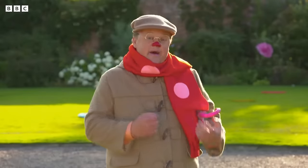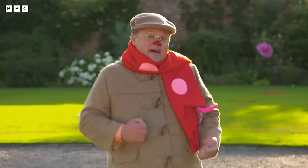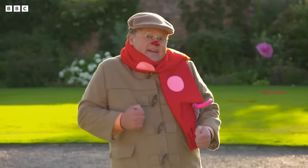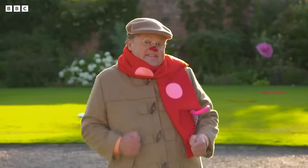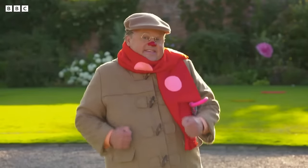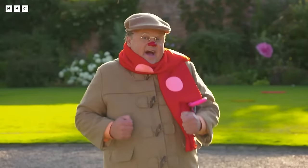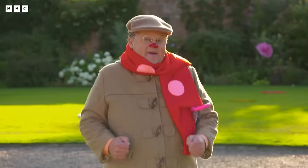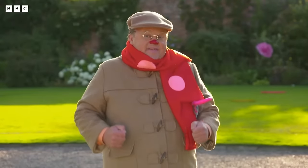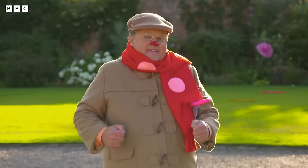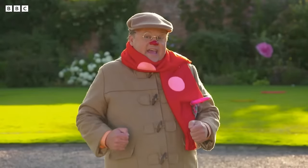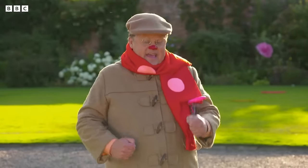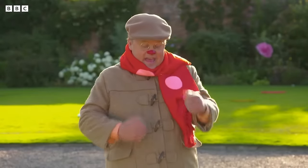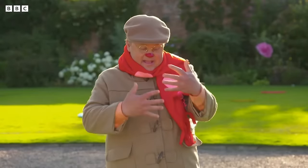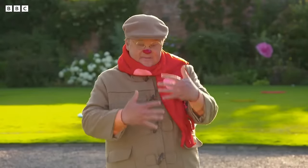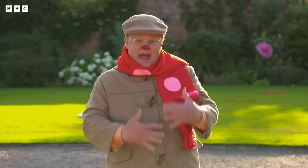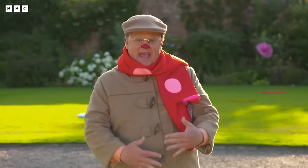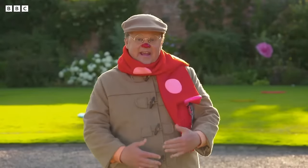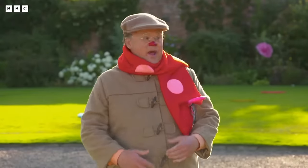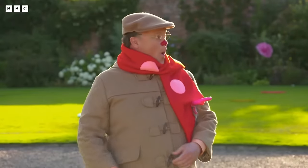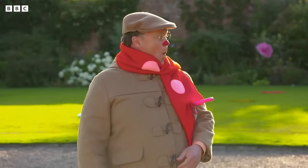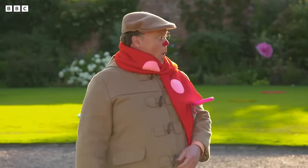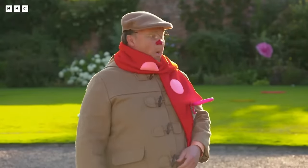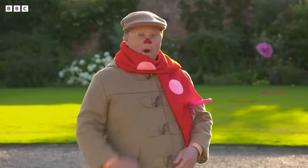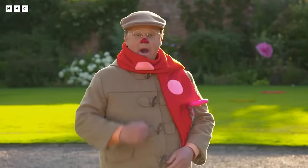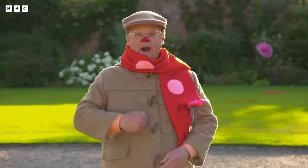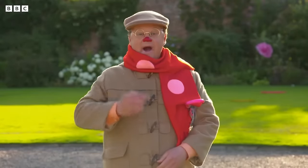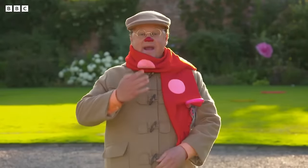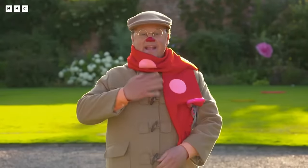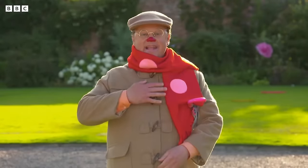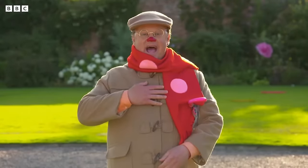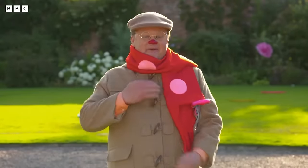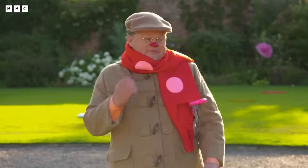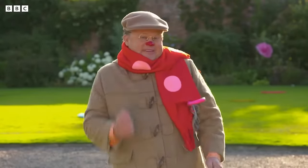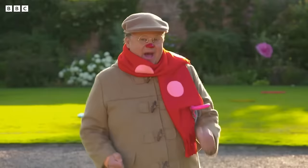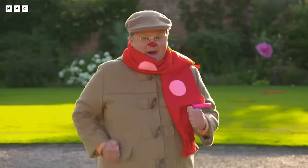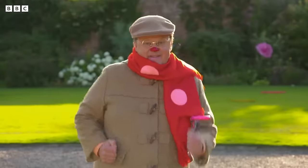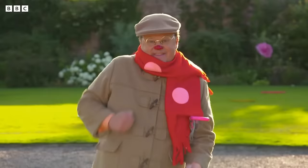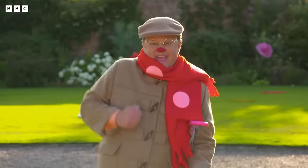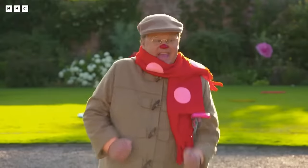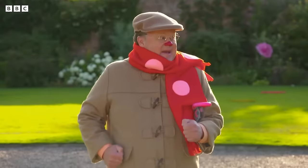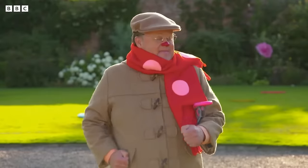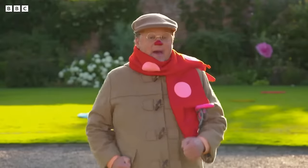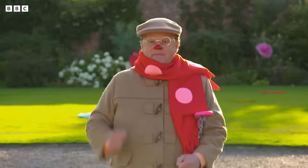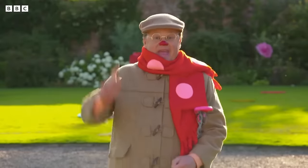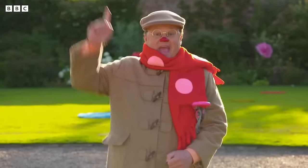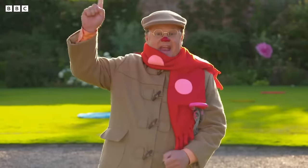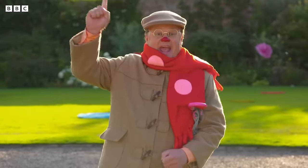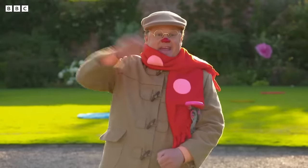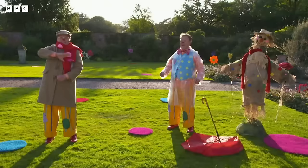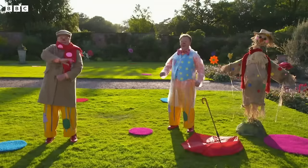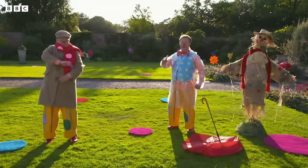were dancing in the rain? Oh, I love dancing. Hit it!